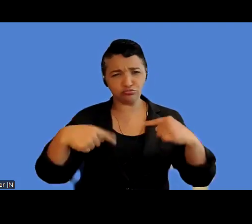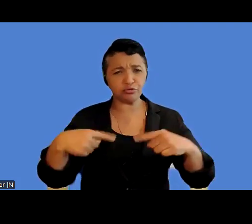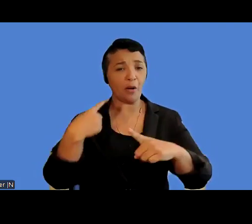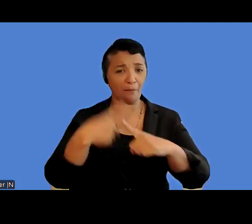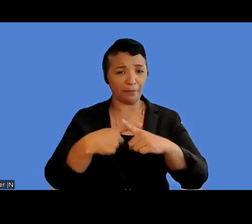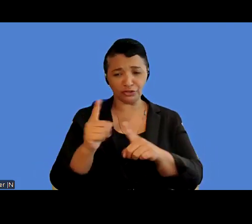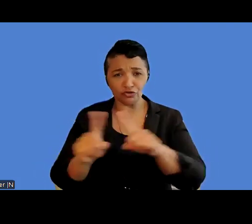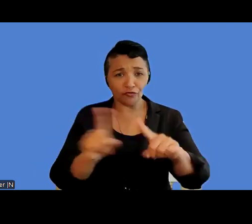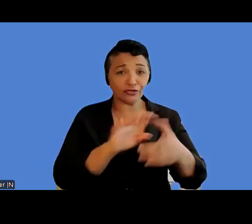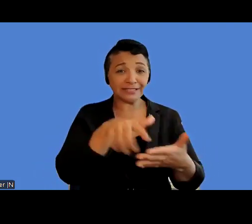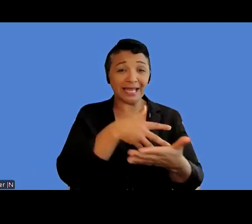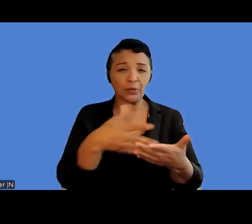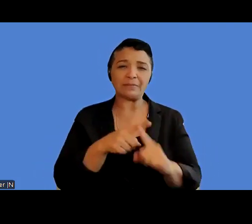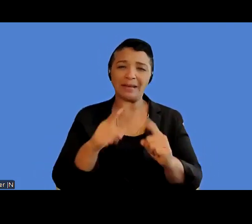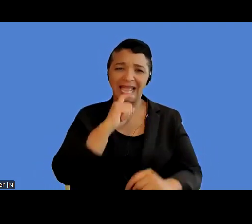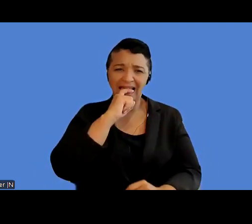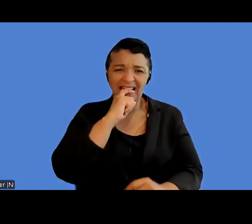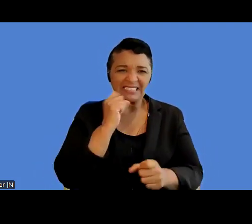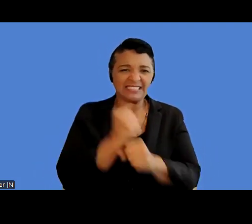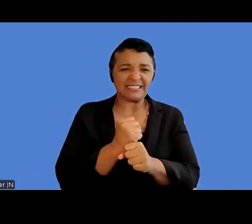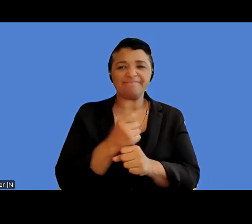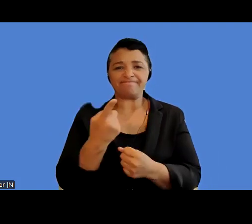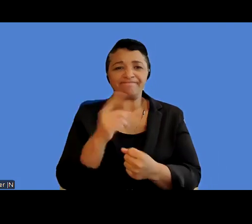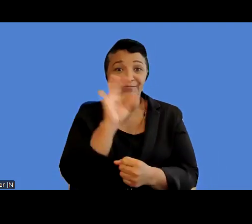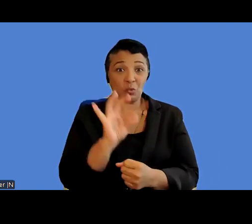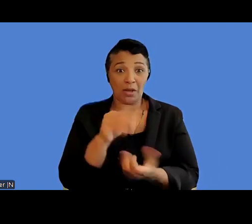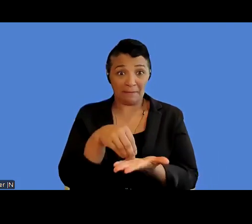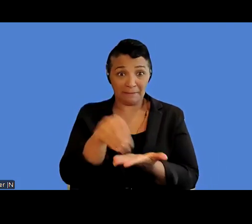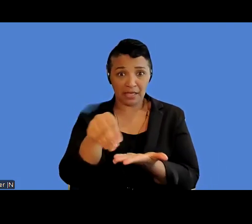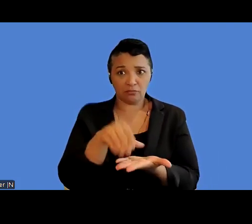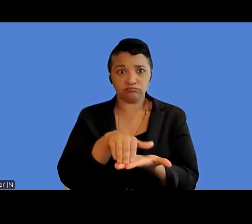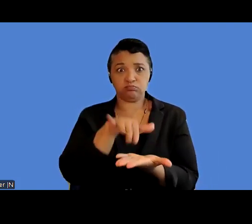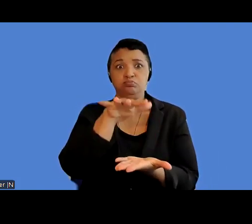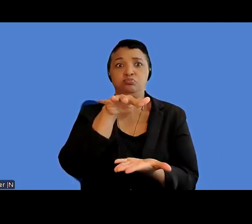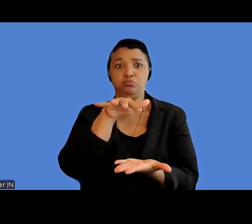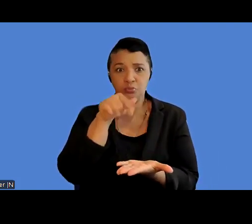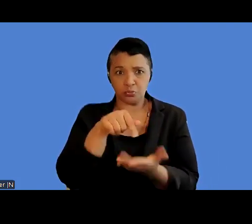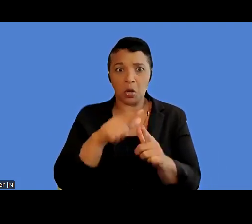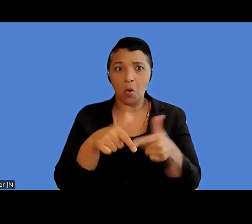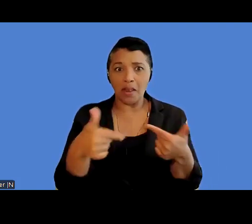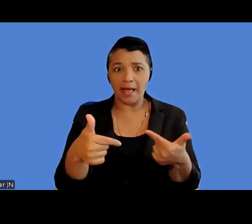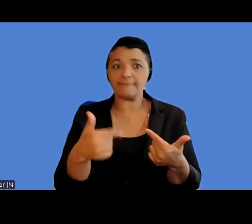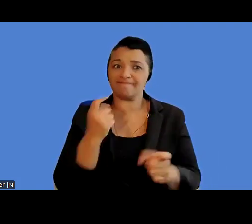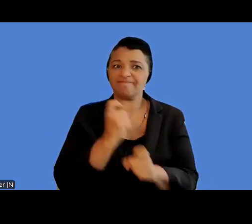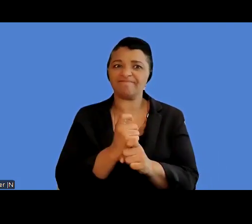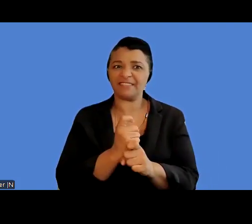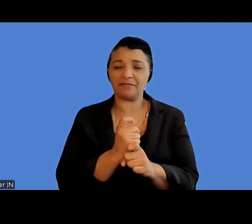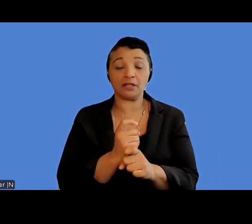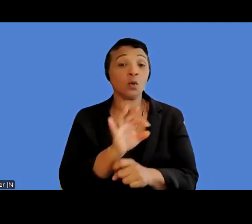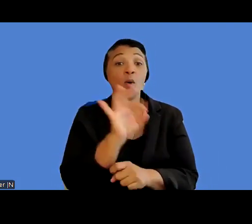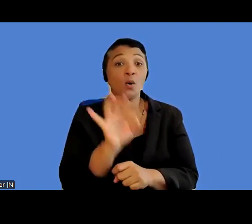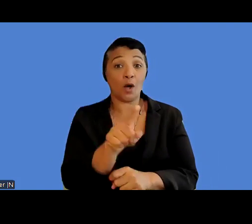but it's very difficult also to provide these kind of things in this kind of spaces of online webinars because you